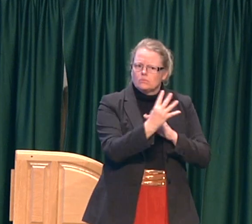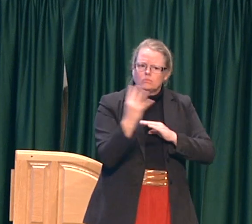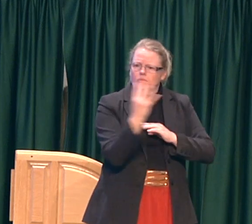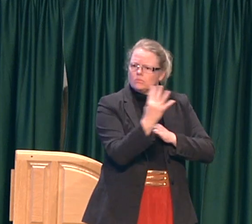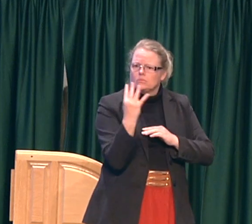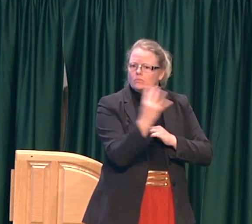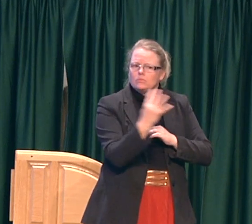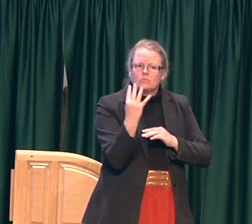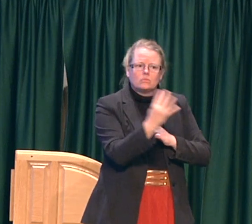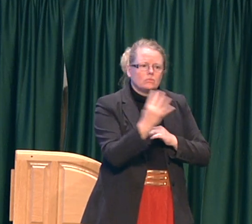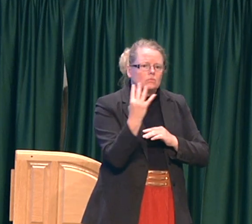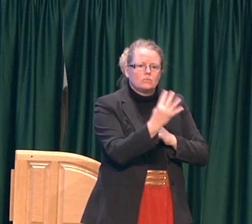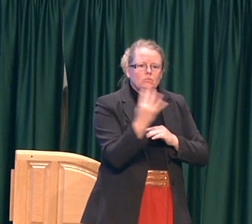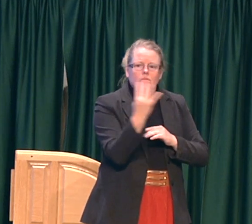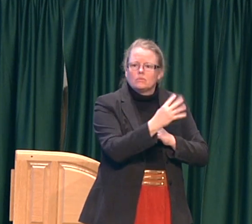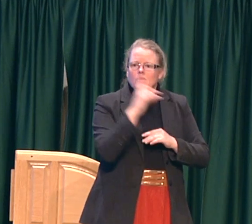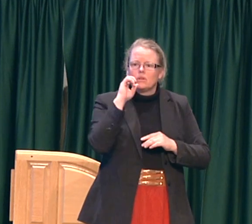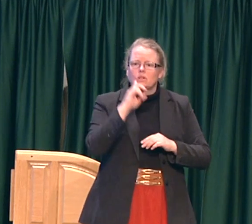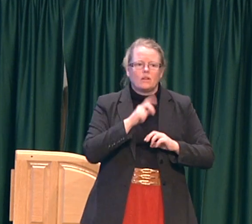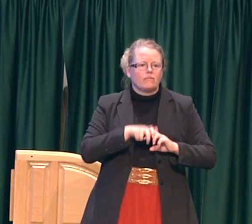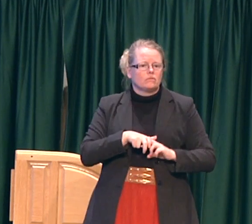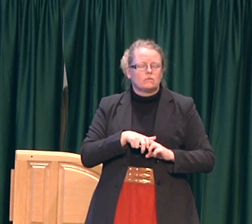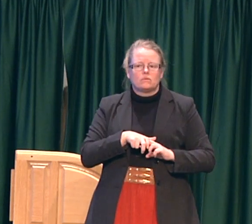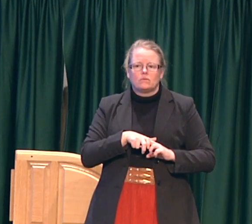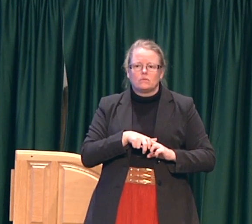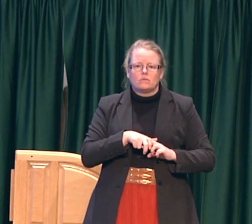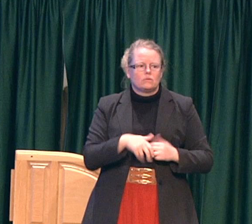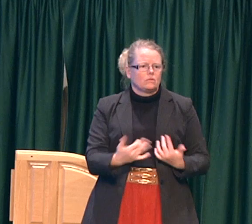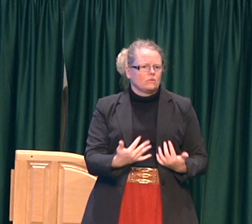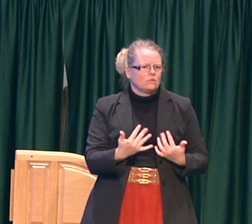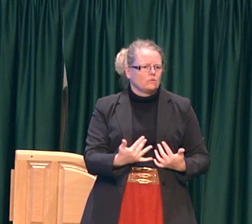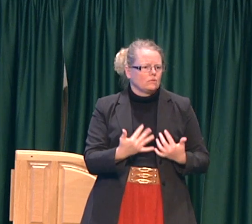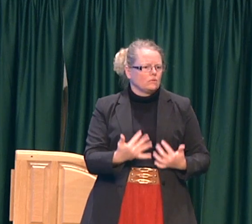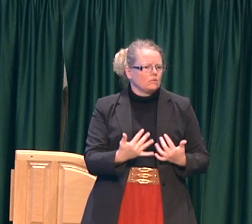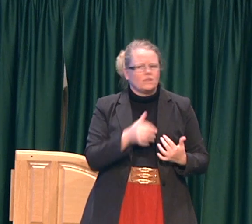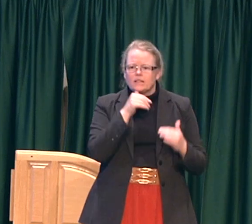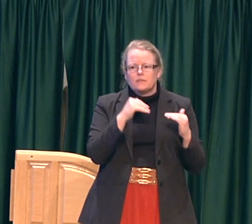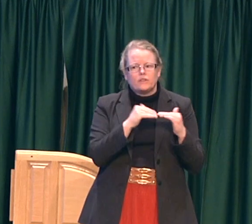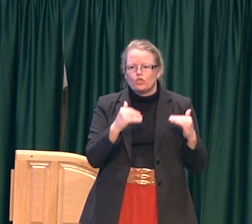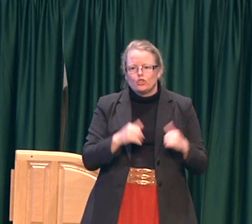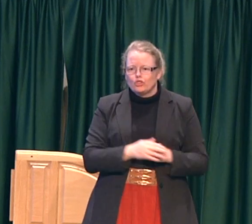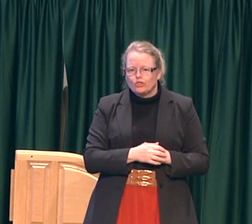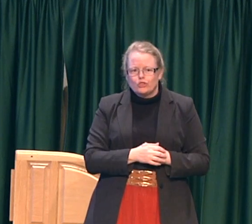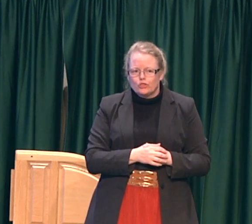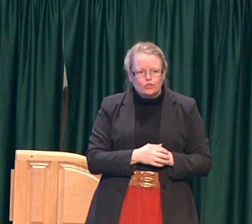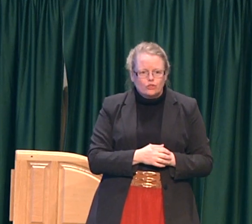deaf and get called in to be seen before them. That deaf person is left waiting. Now that's not fair.